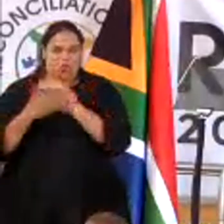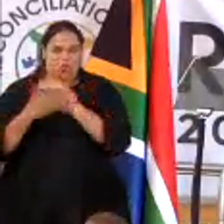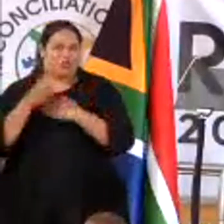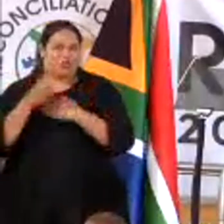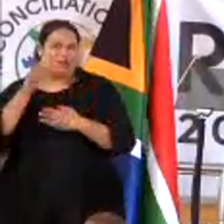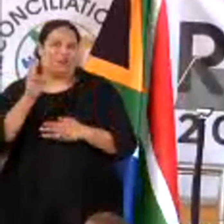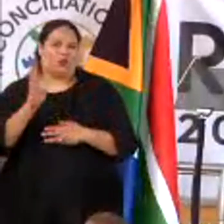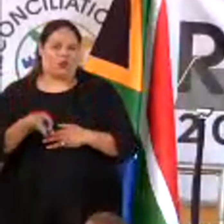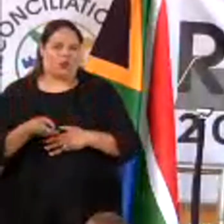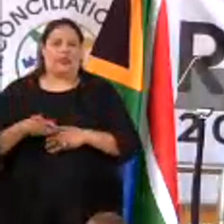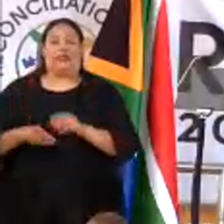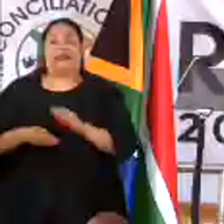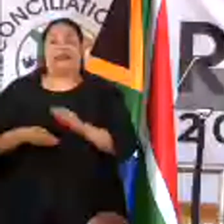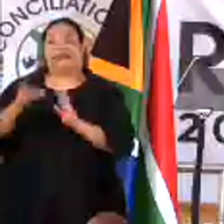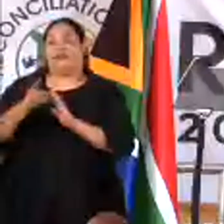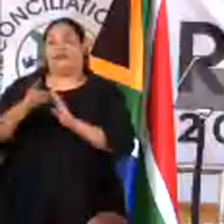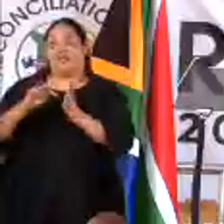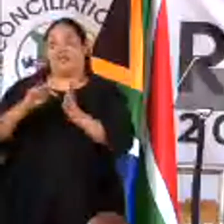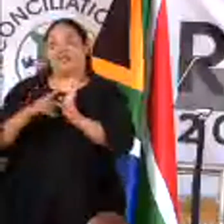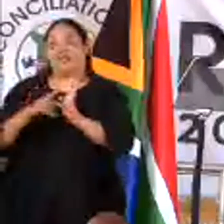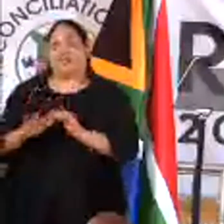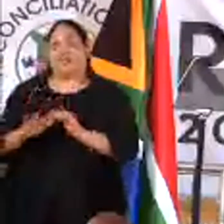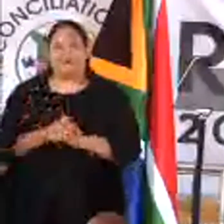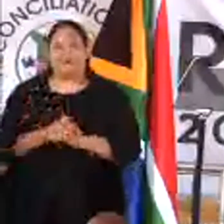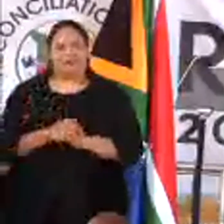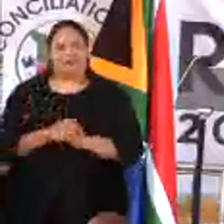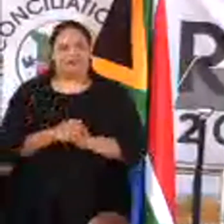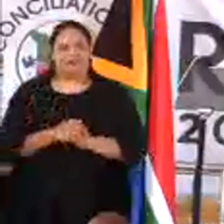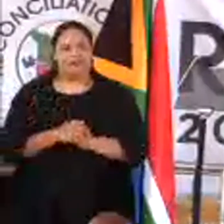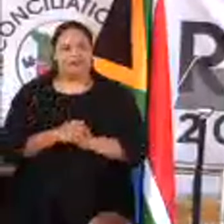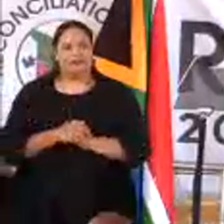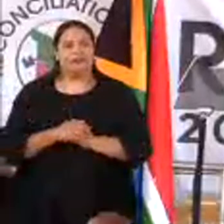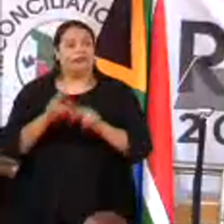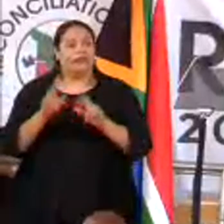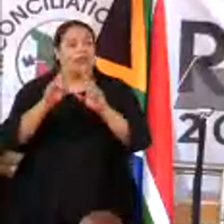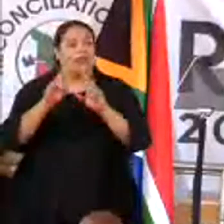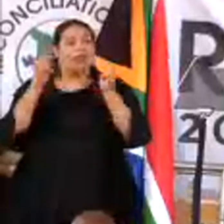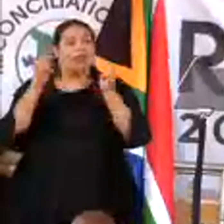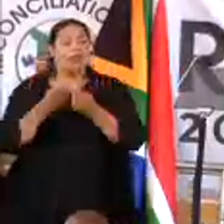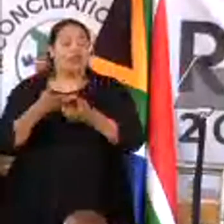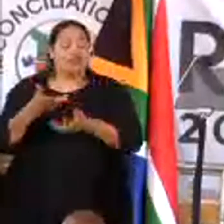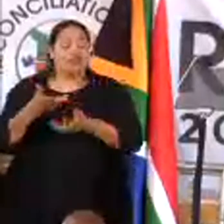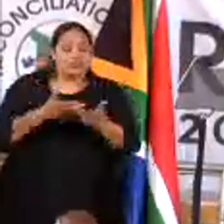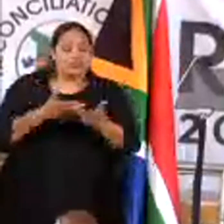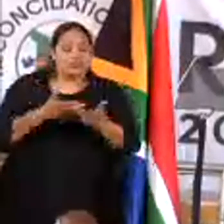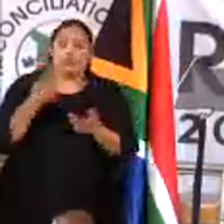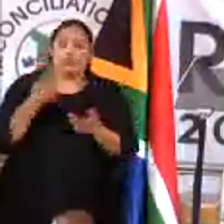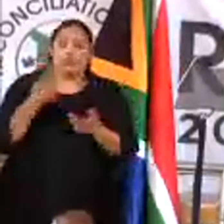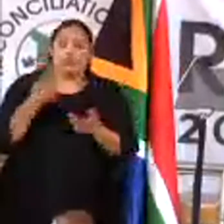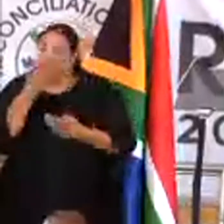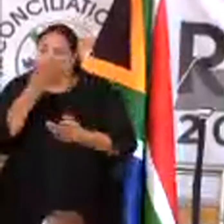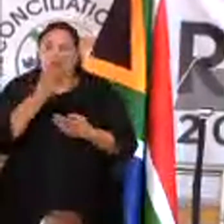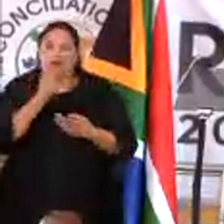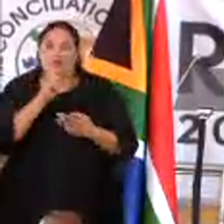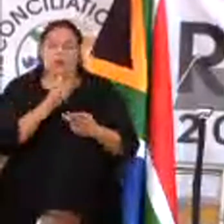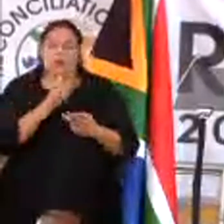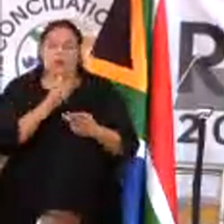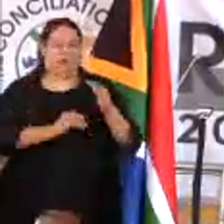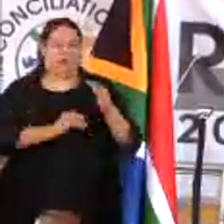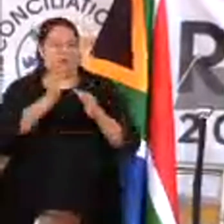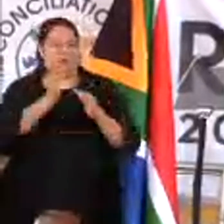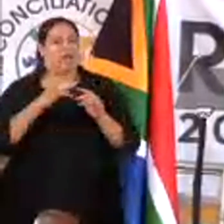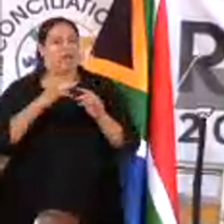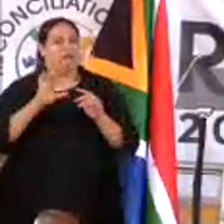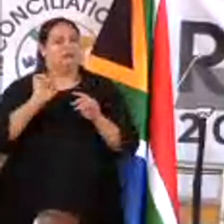future developmental plan. The national dialogue will seek to build on